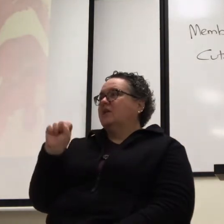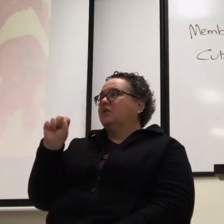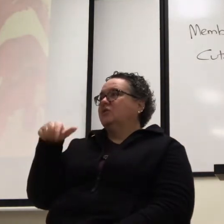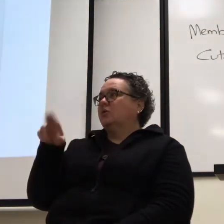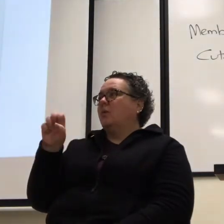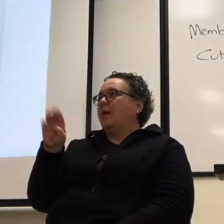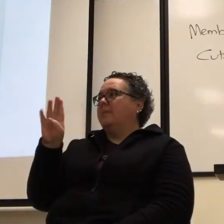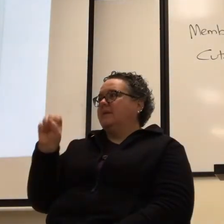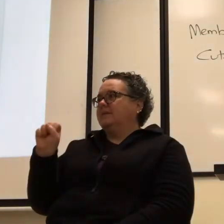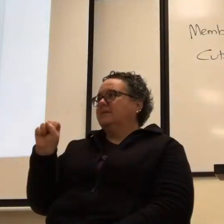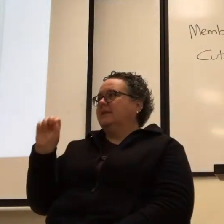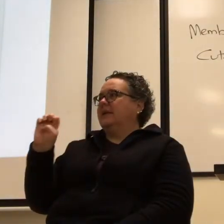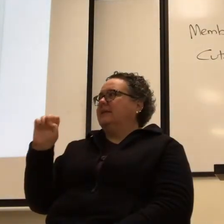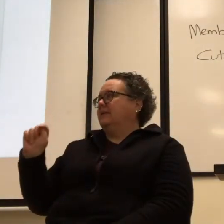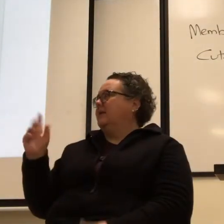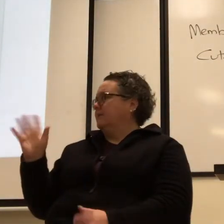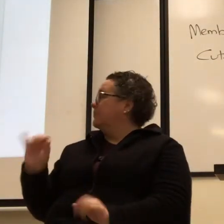so